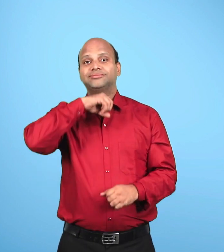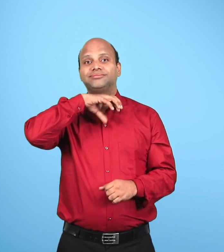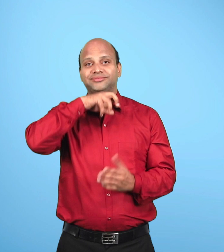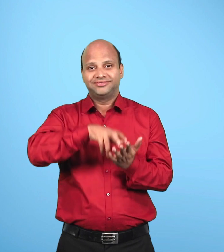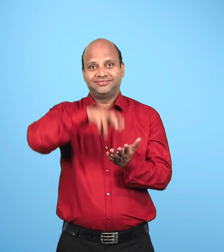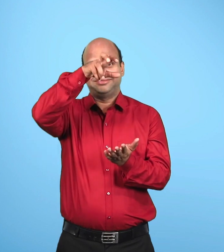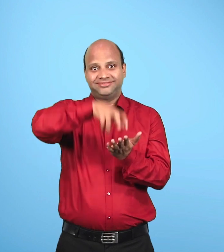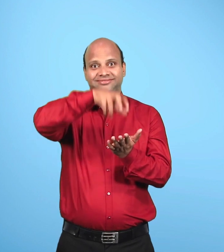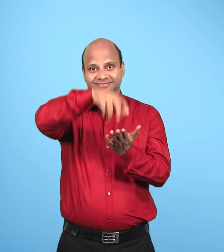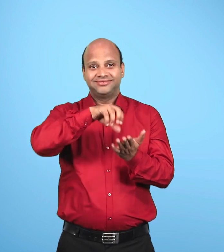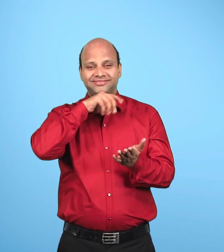Frogs usually live in ponds.